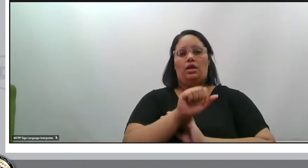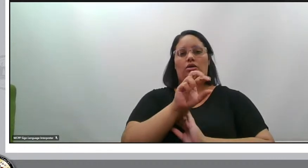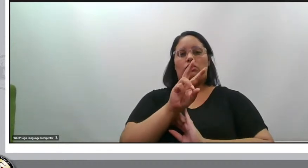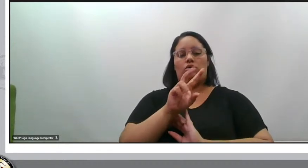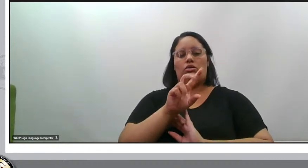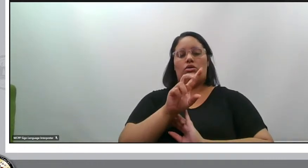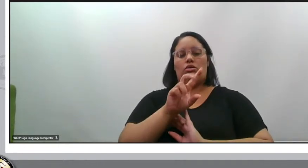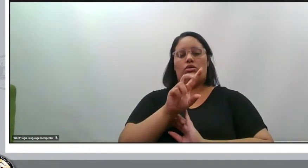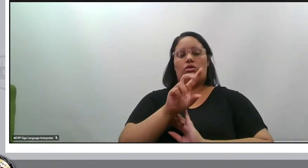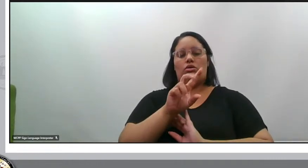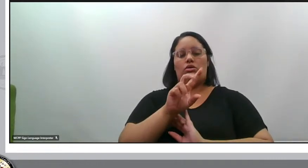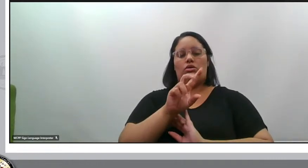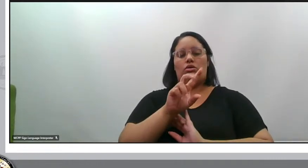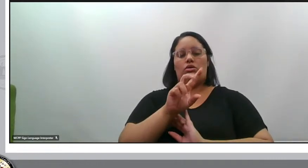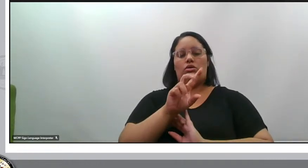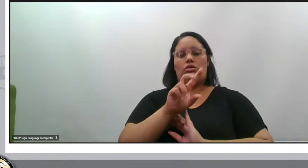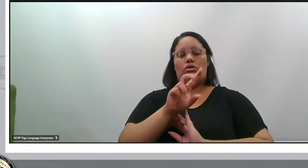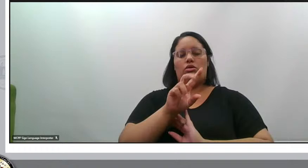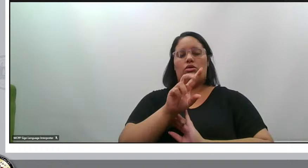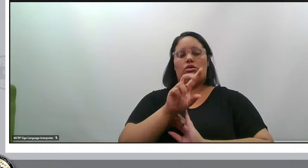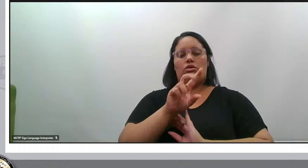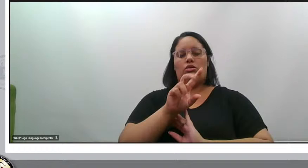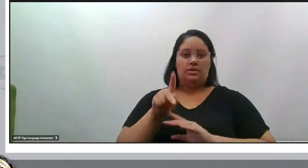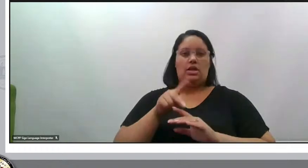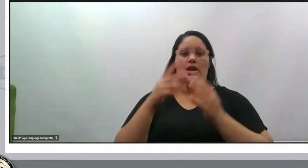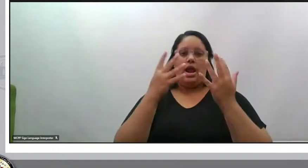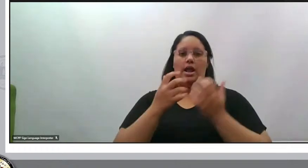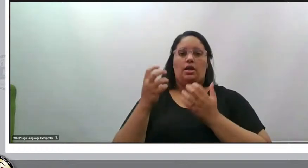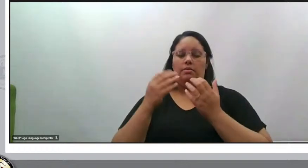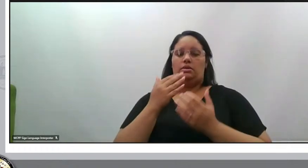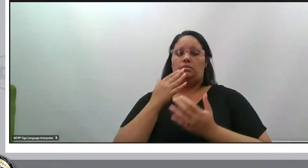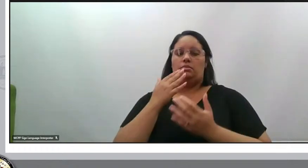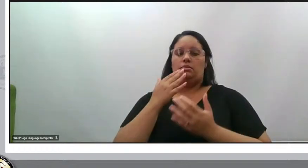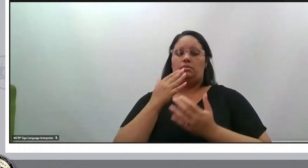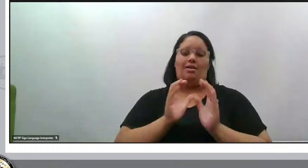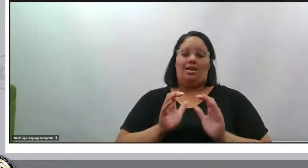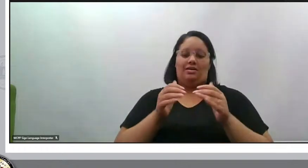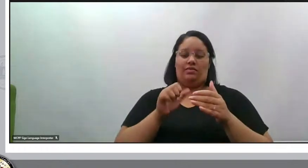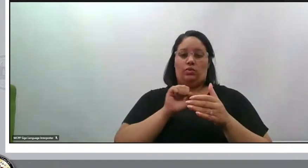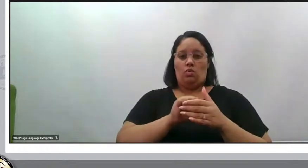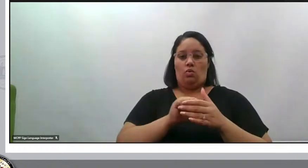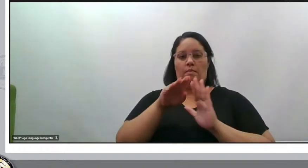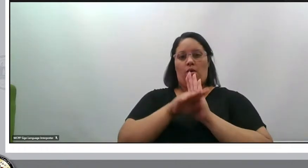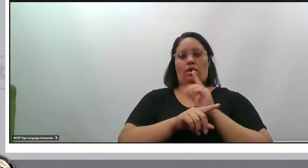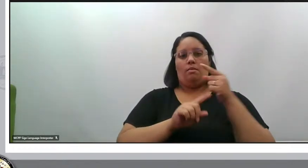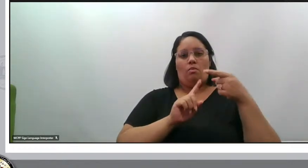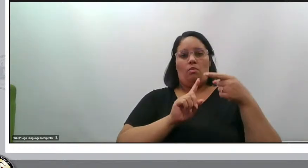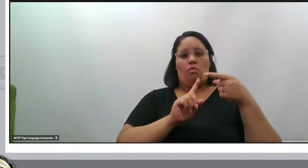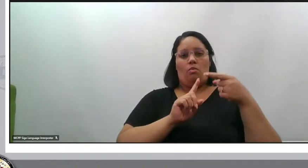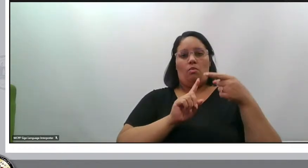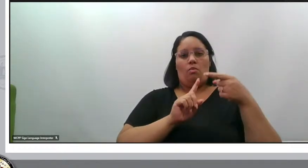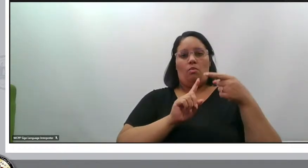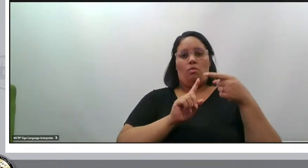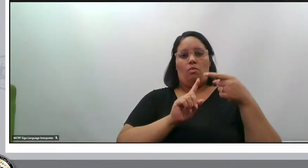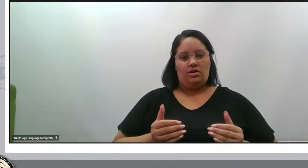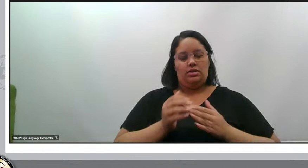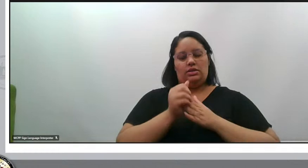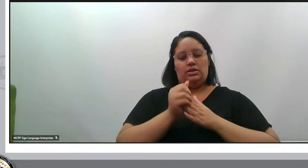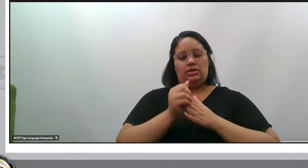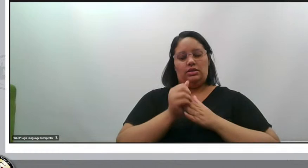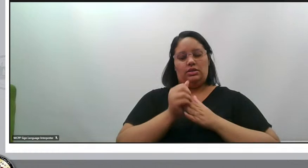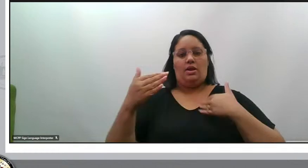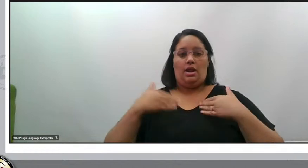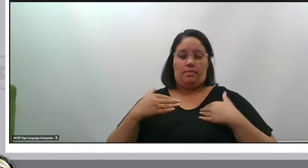A2.1 on payments and estimates by economic classification. Program 1, Governance, Leadership and